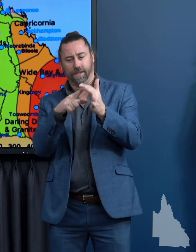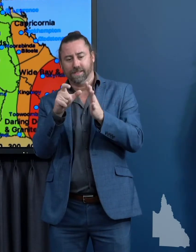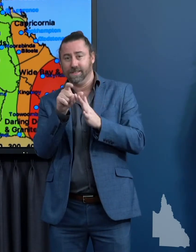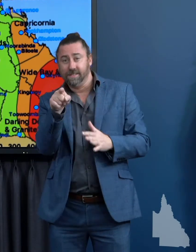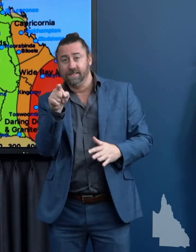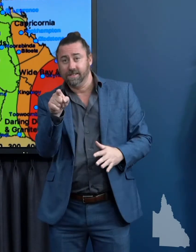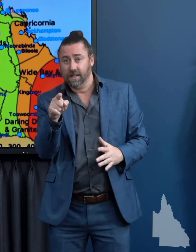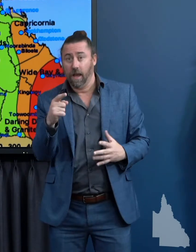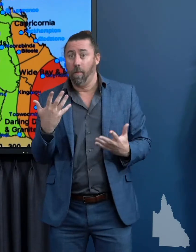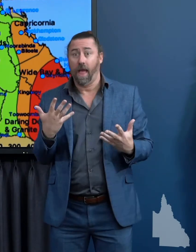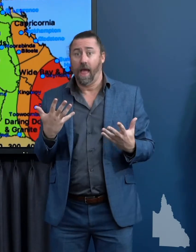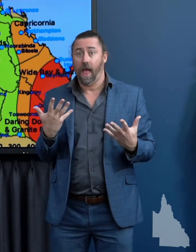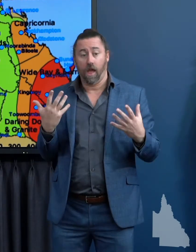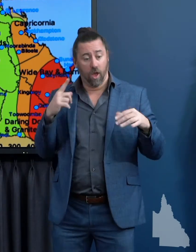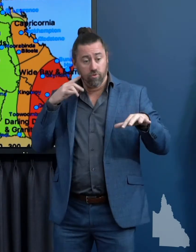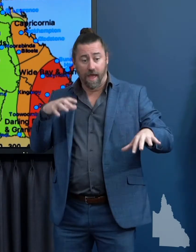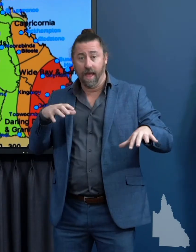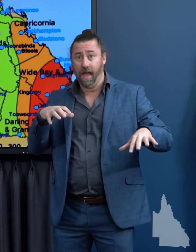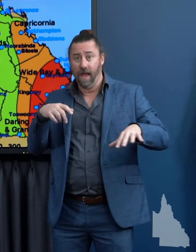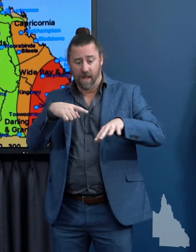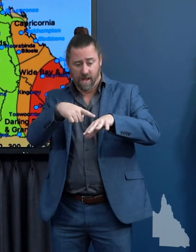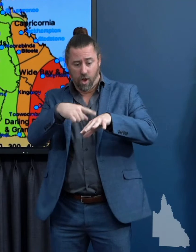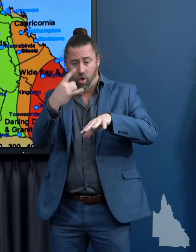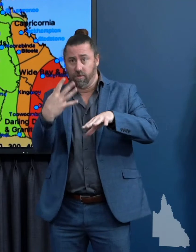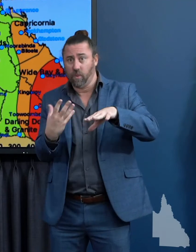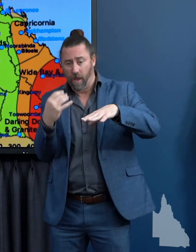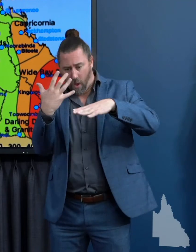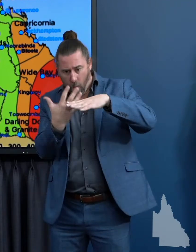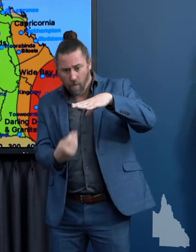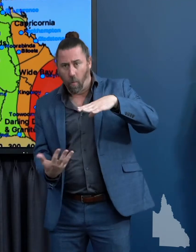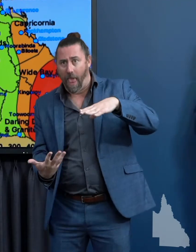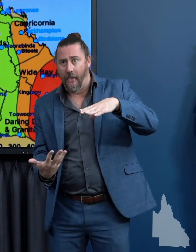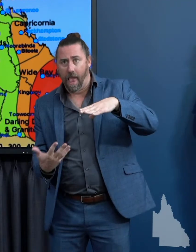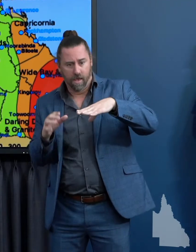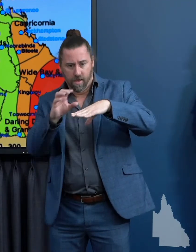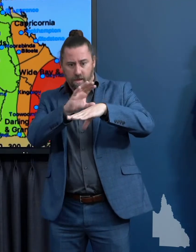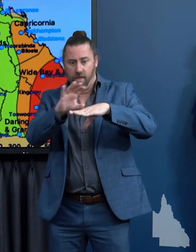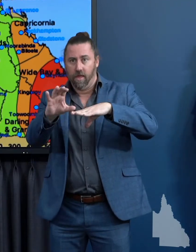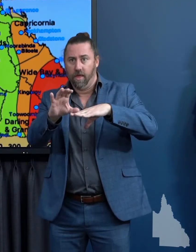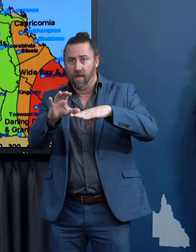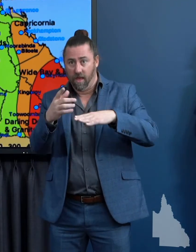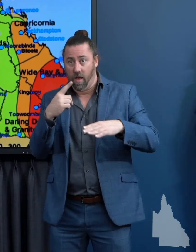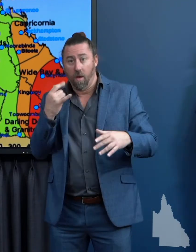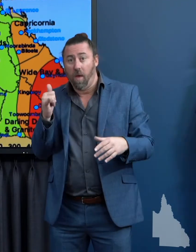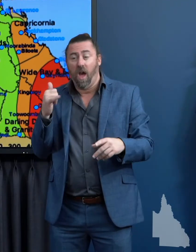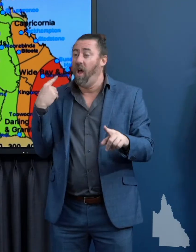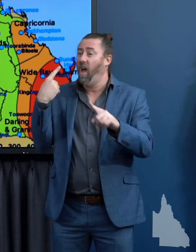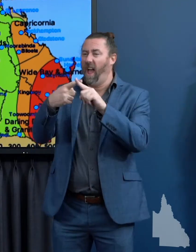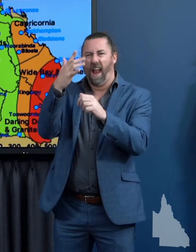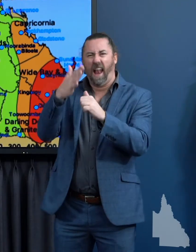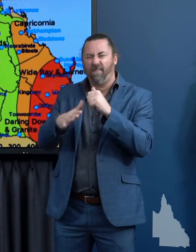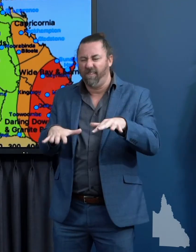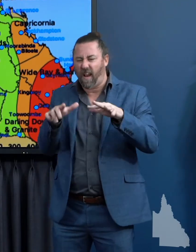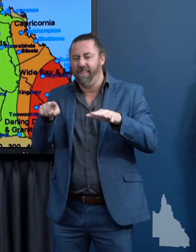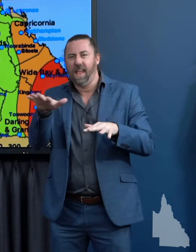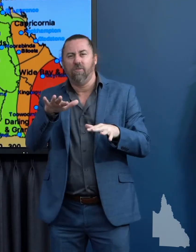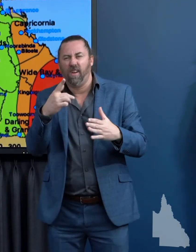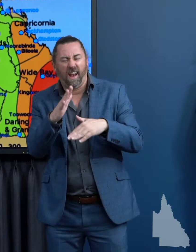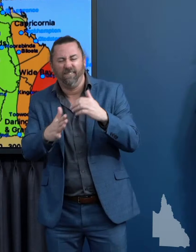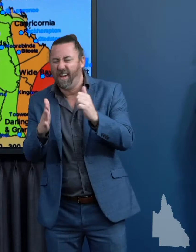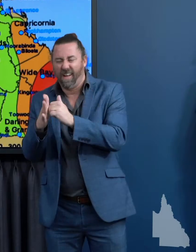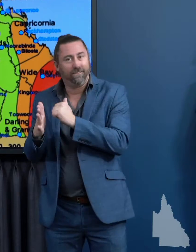there is going to be flash flooding in areas that we're not used to in the past. The roads are